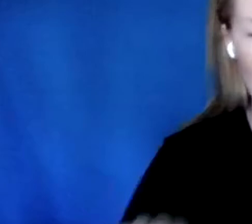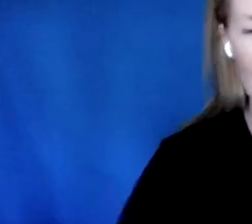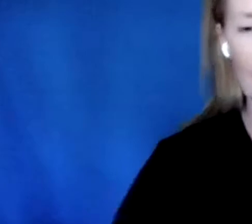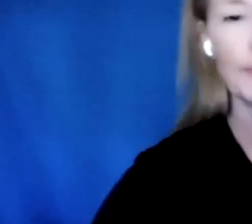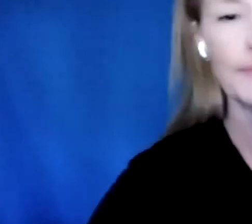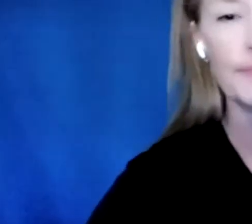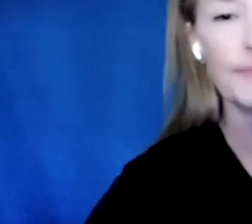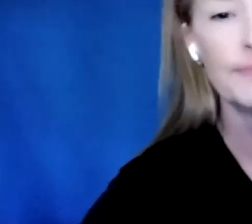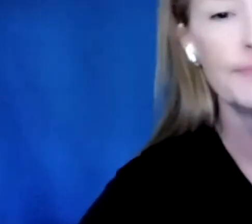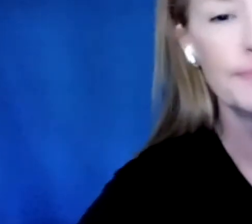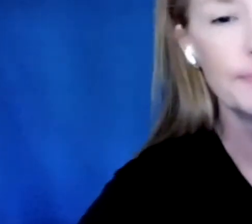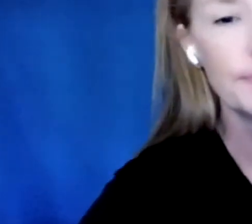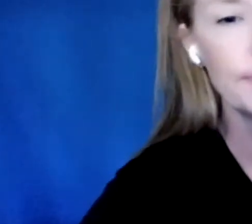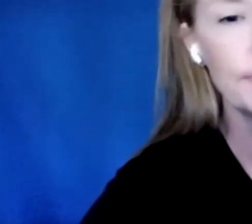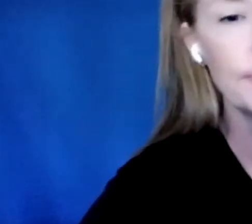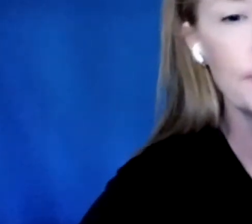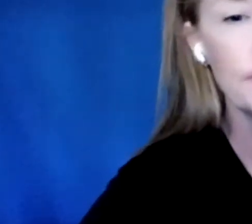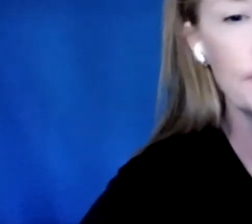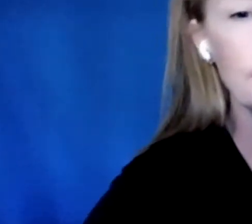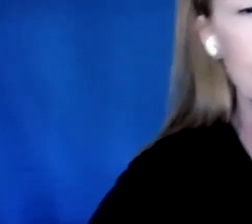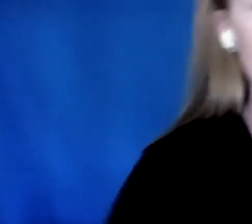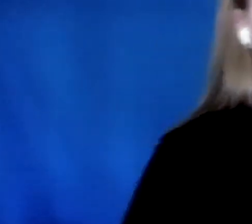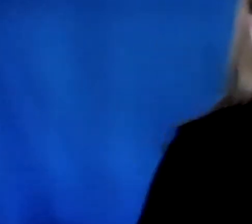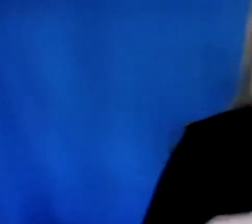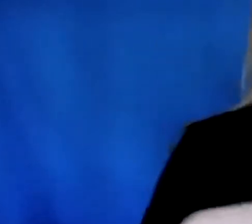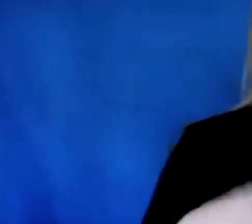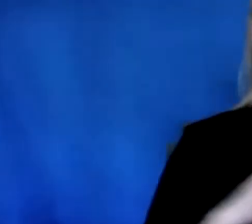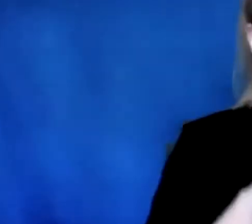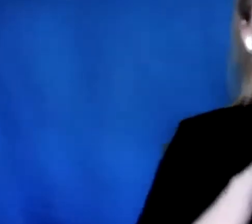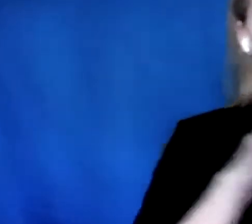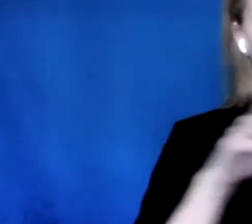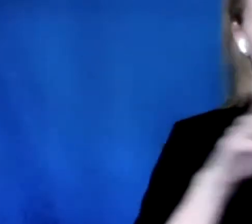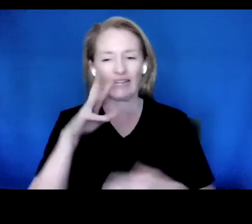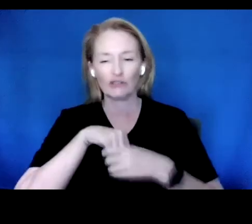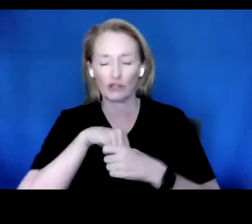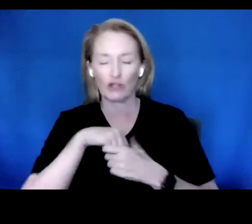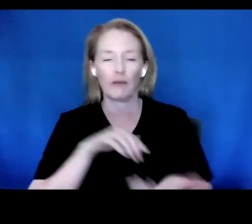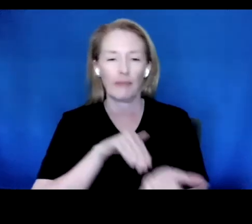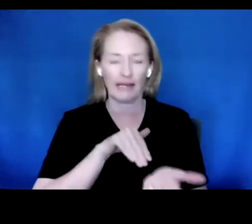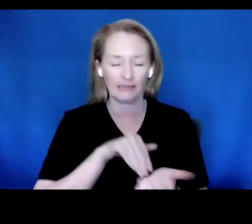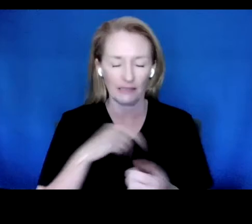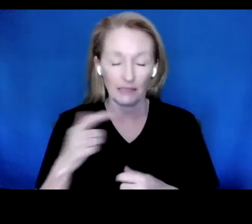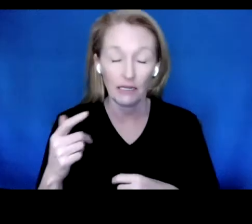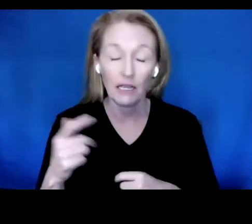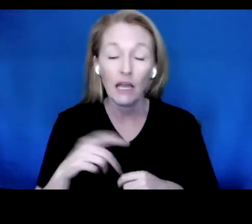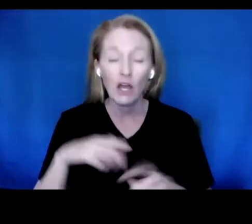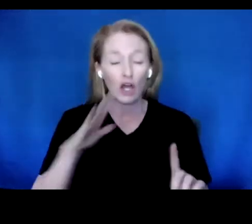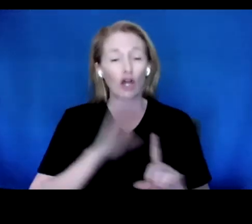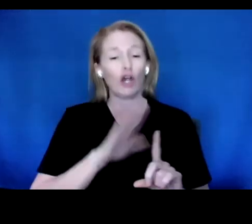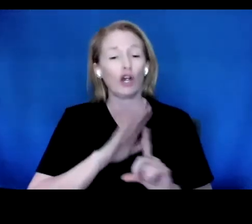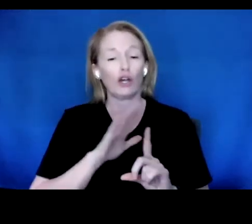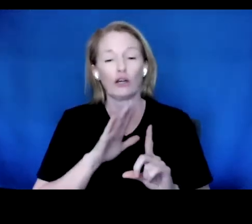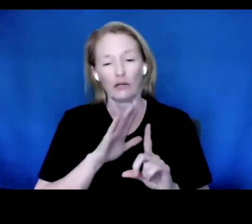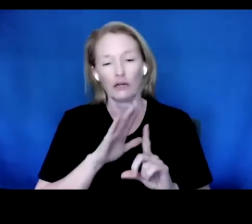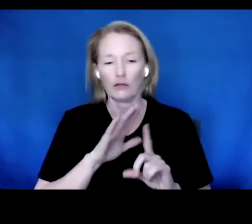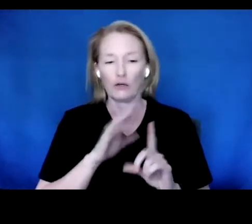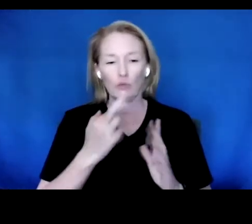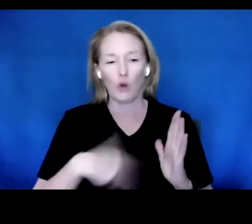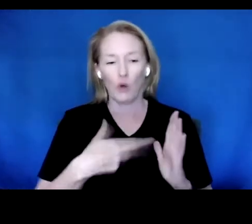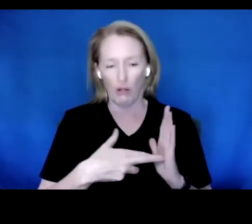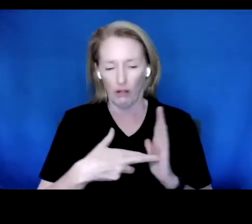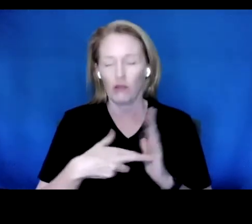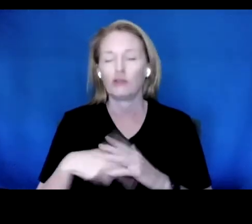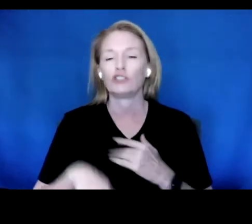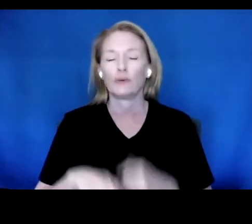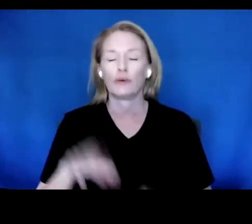the University of Virginia. In her previous role, Stephanie was an epidemiologist within the Office of Assessment and Evaluation